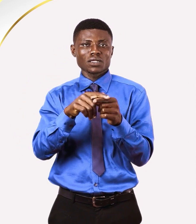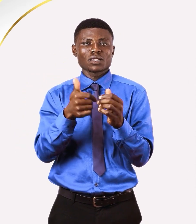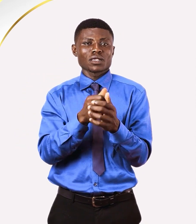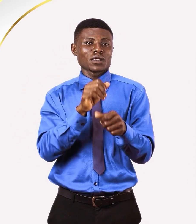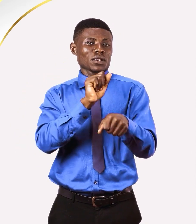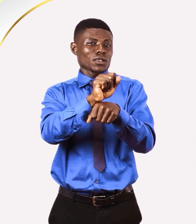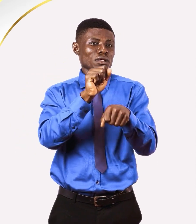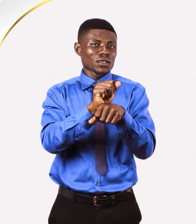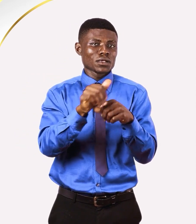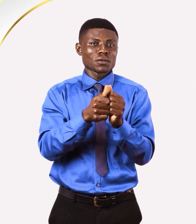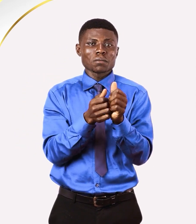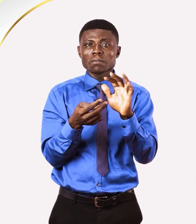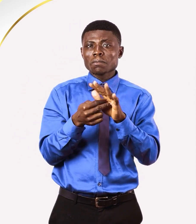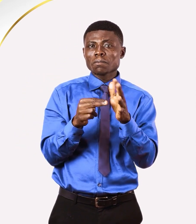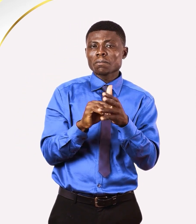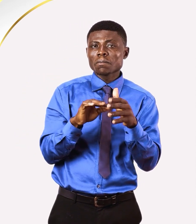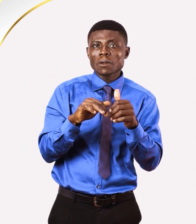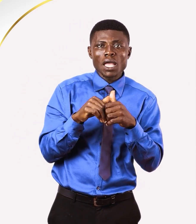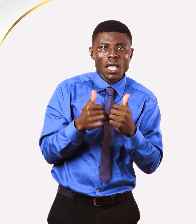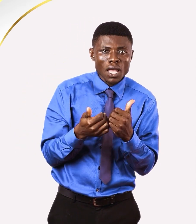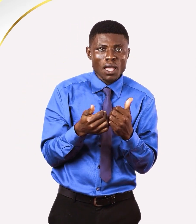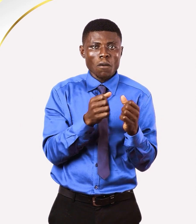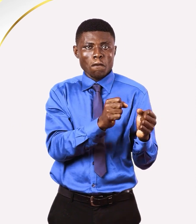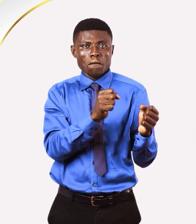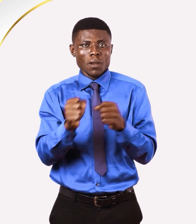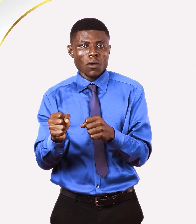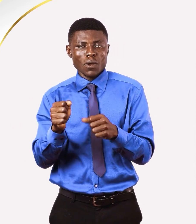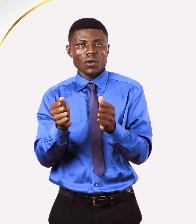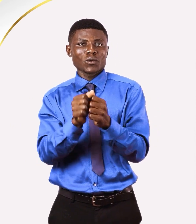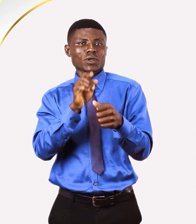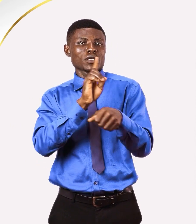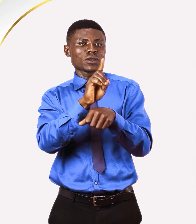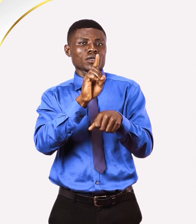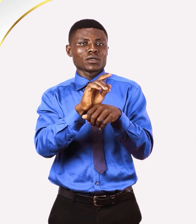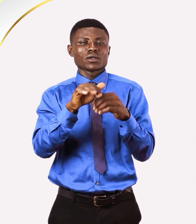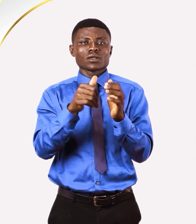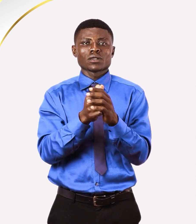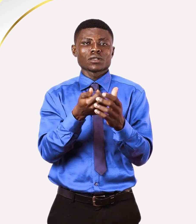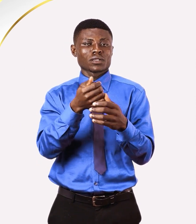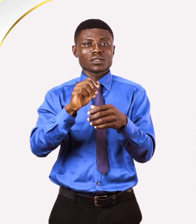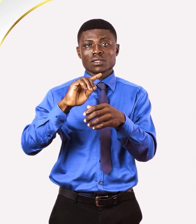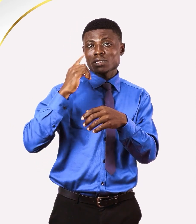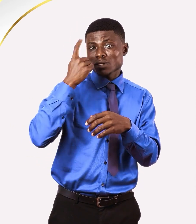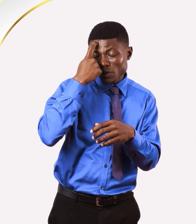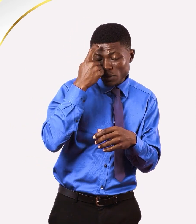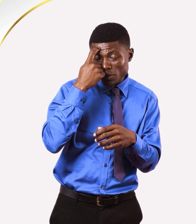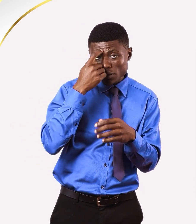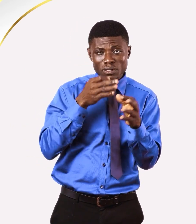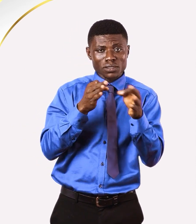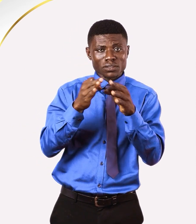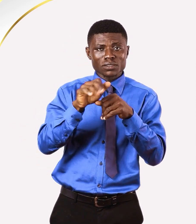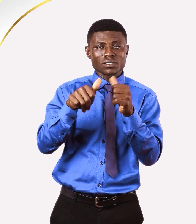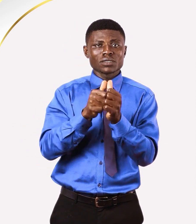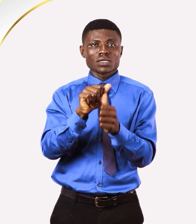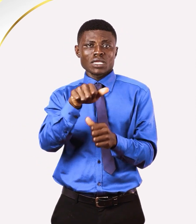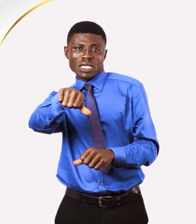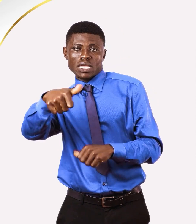Act. Term. Function. Definition. Powers and duties. Term.